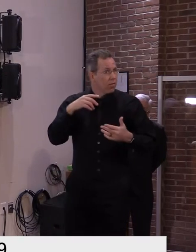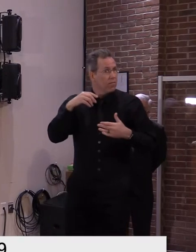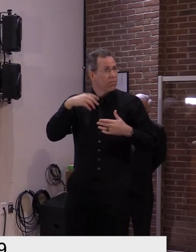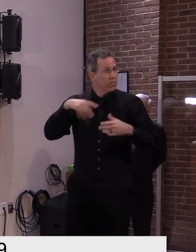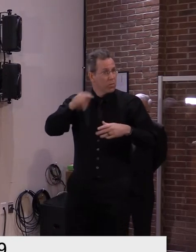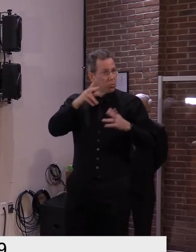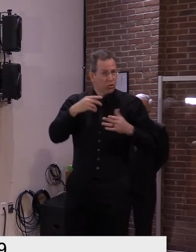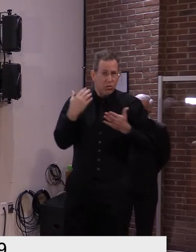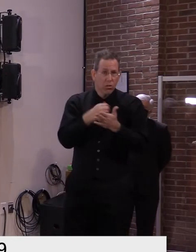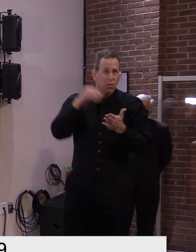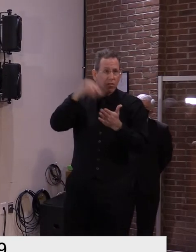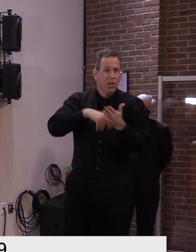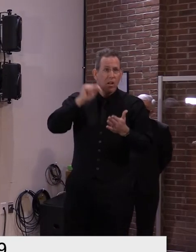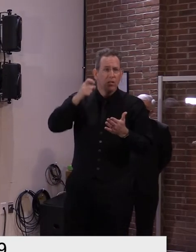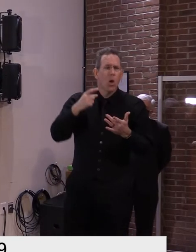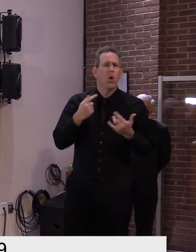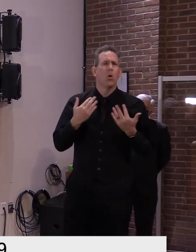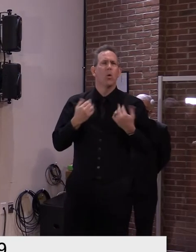Young, one of the two?